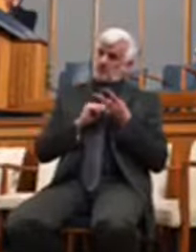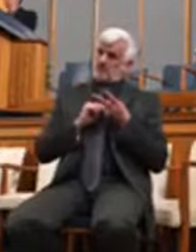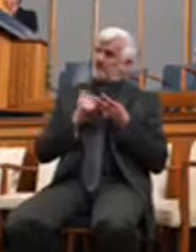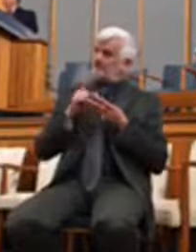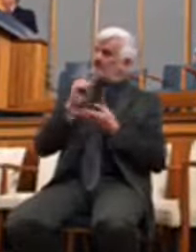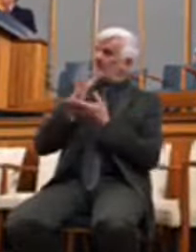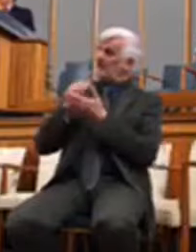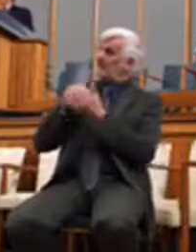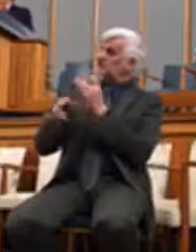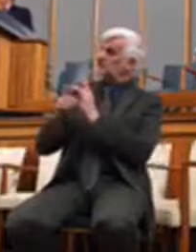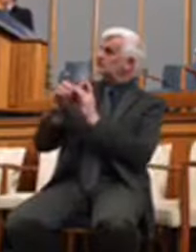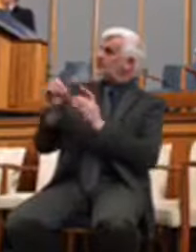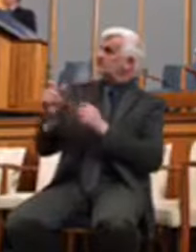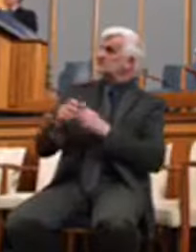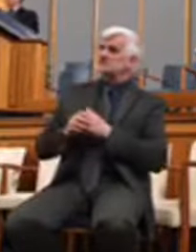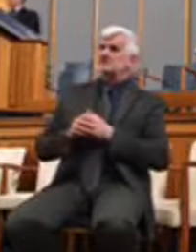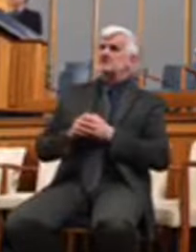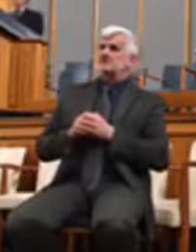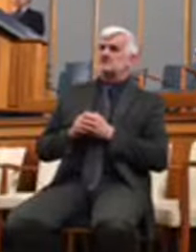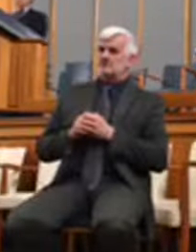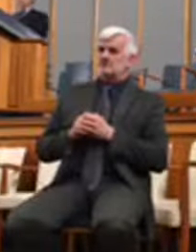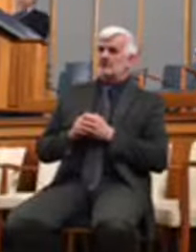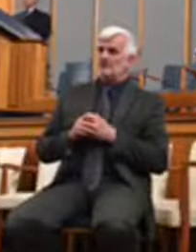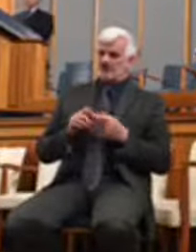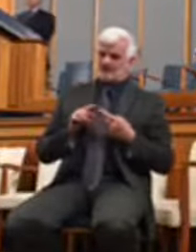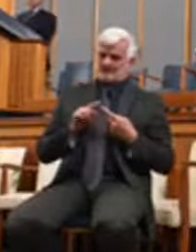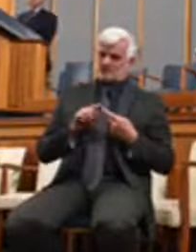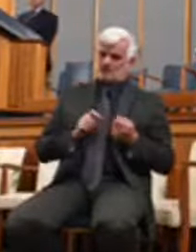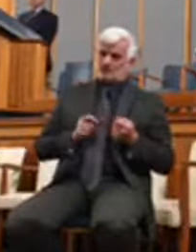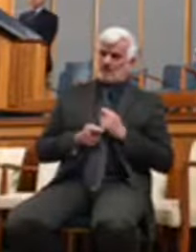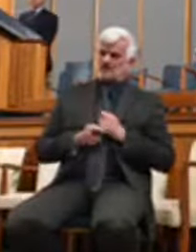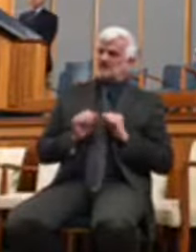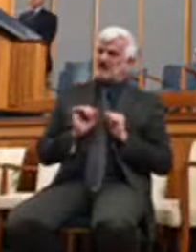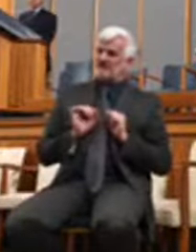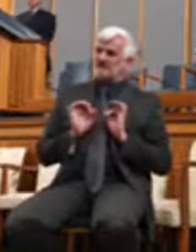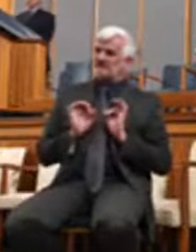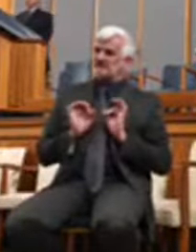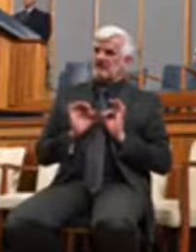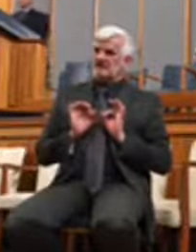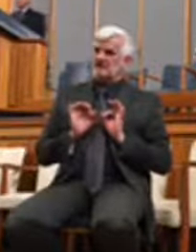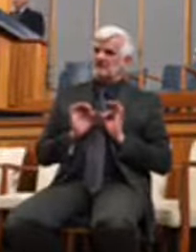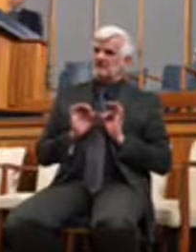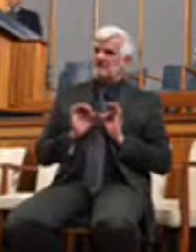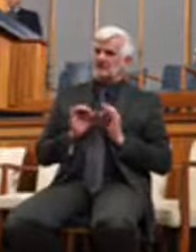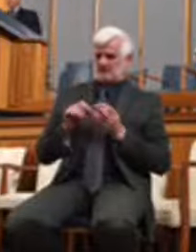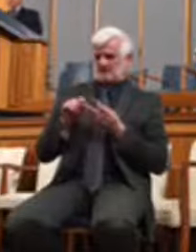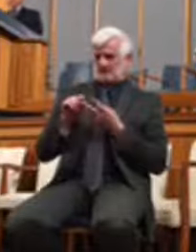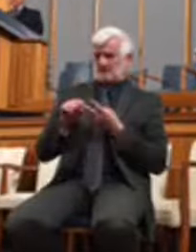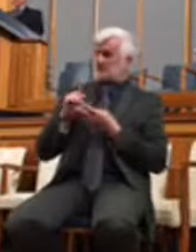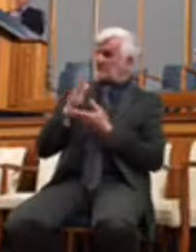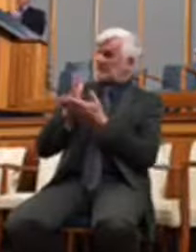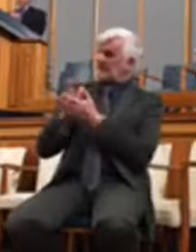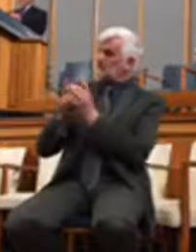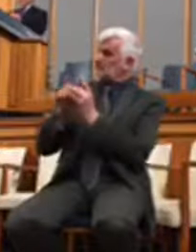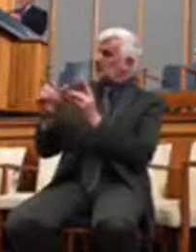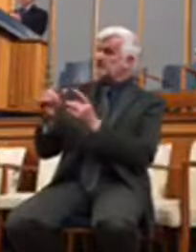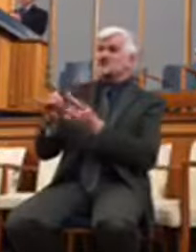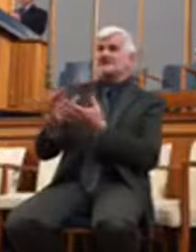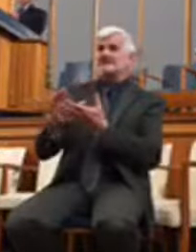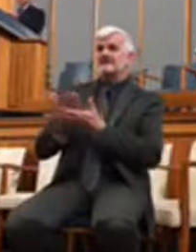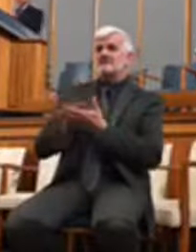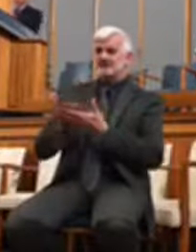call that morality. Just morality. Rules and regulations. But when